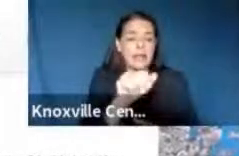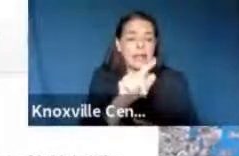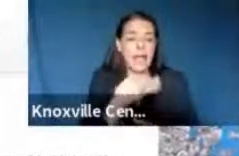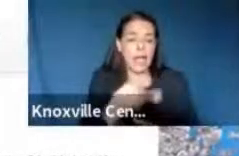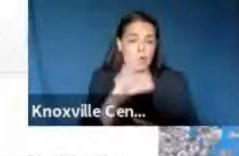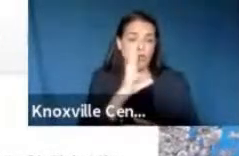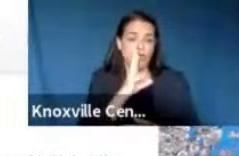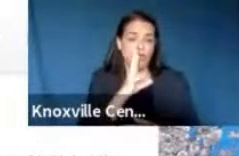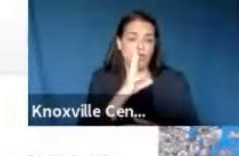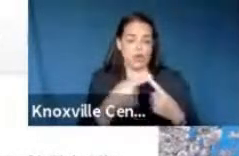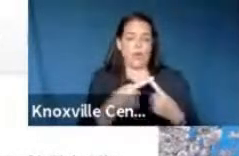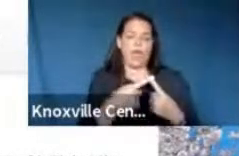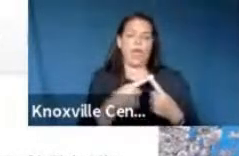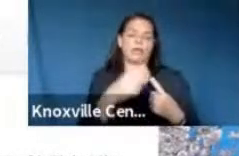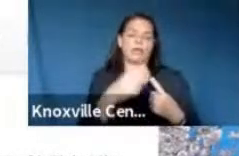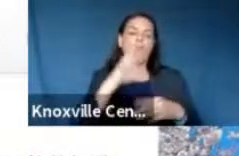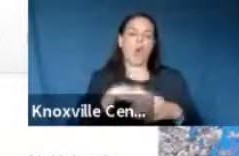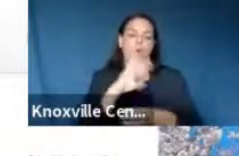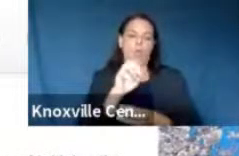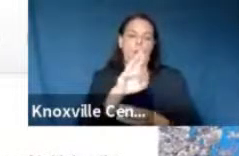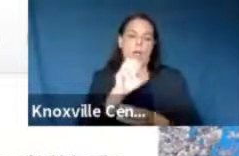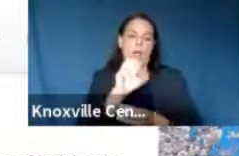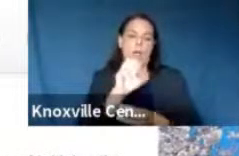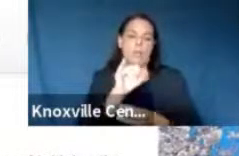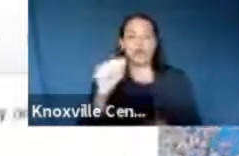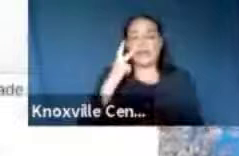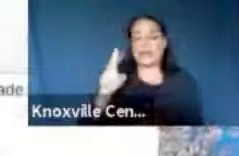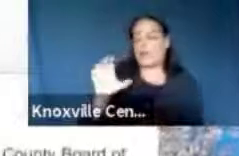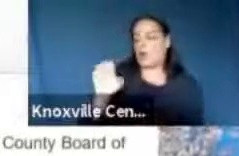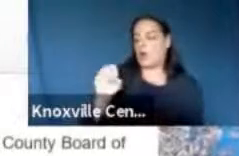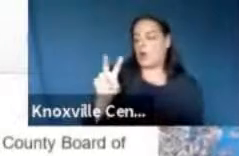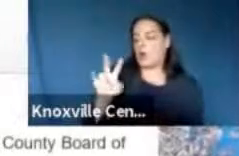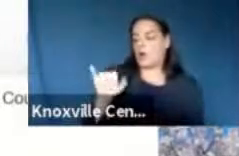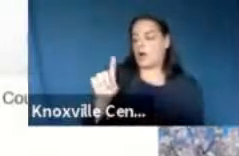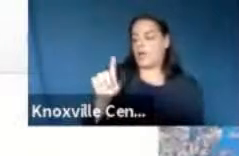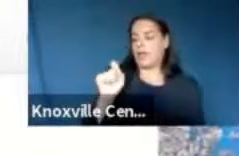about is on our website. You can find it at